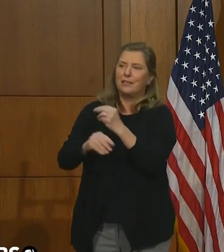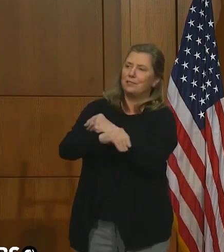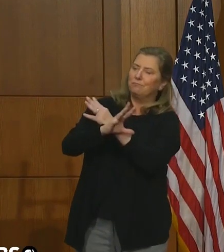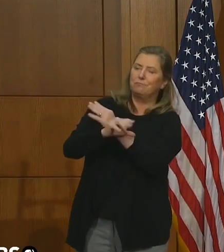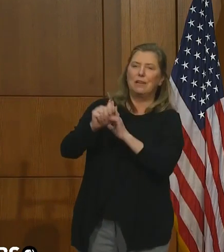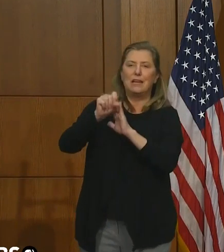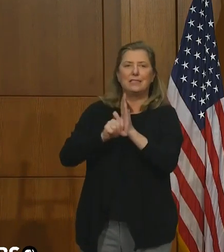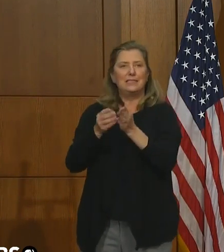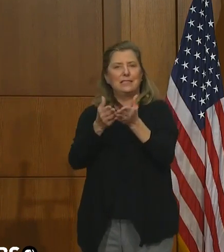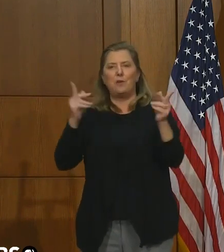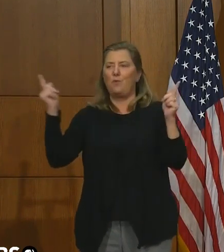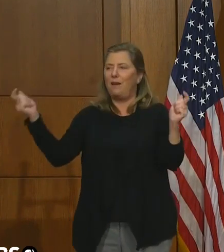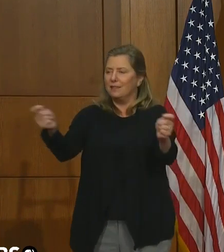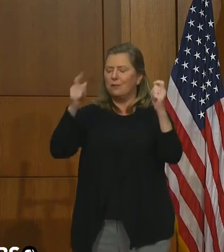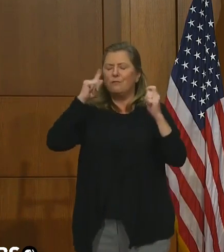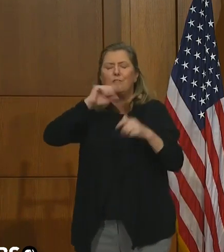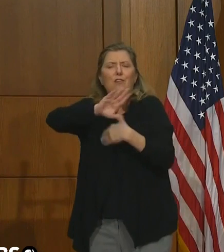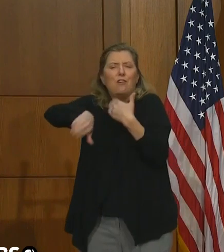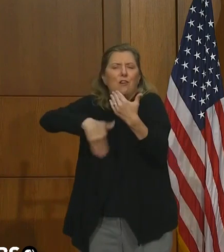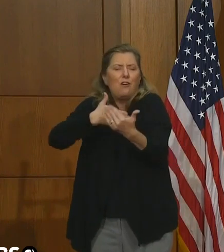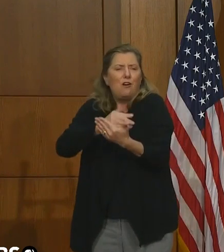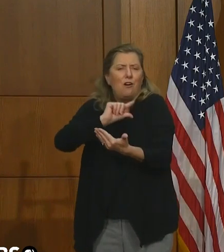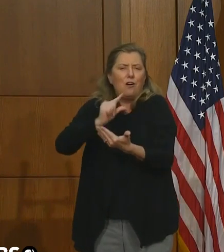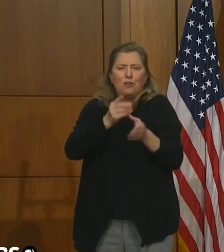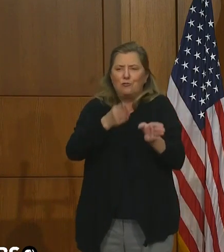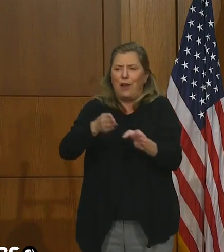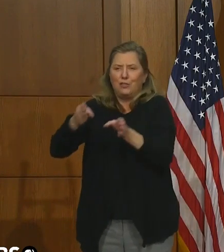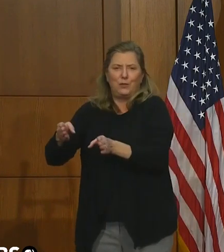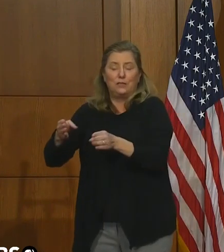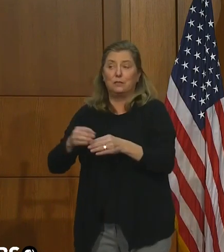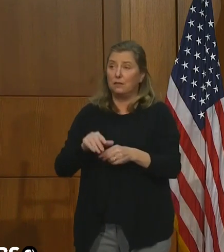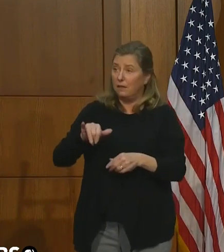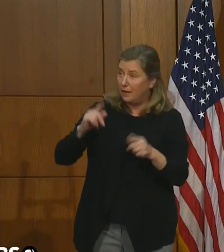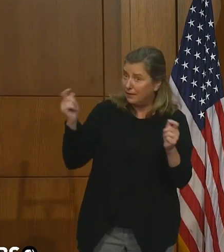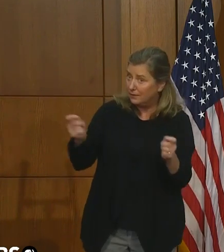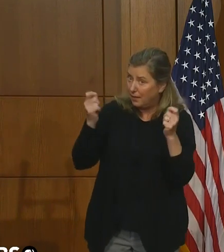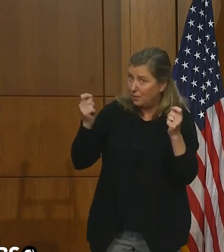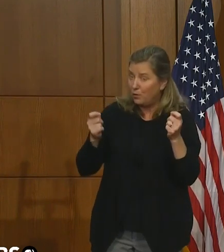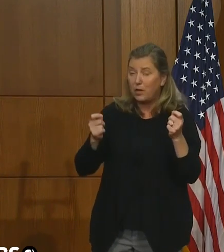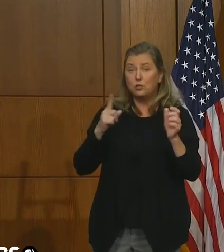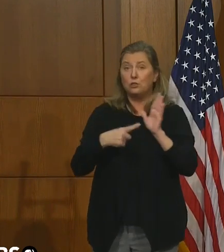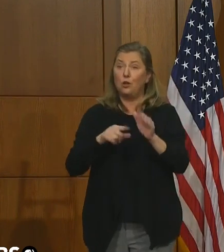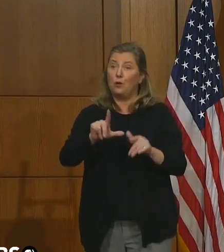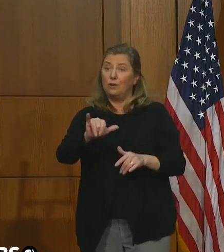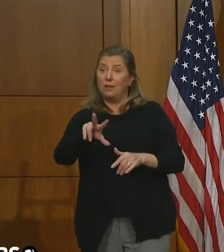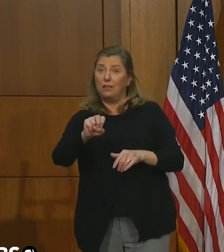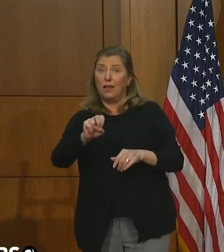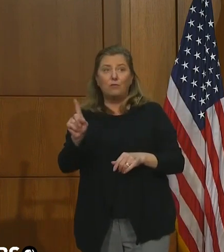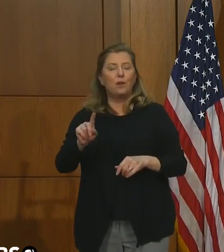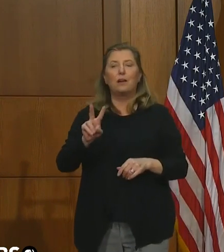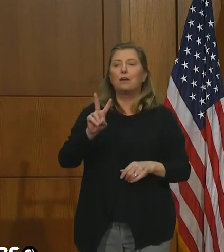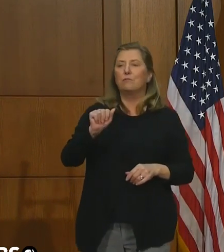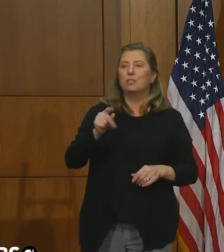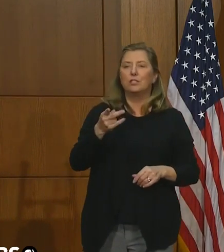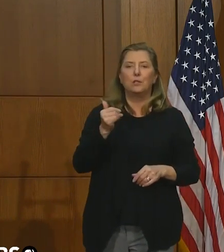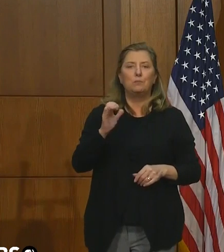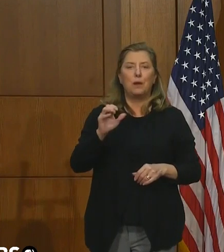statewide celebration of all of our graduates. This celebration will be carried live on Virginia Public